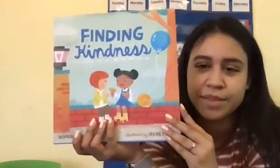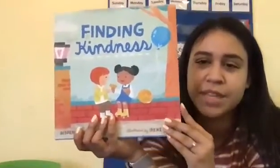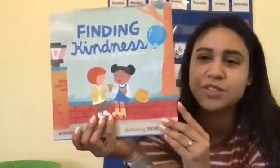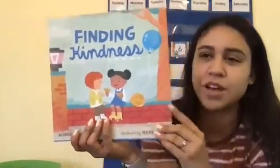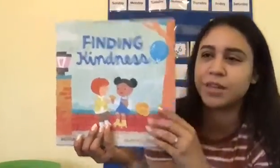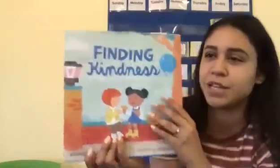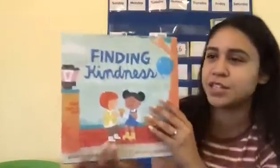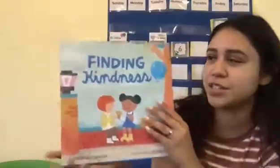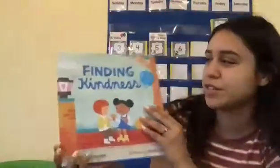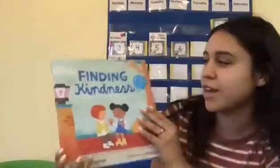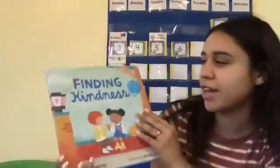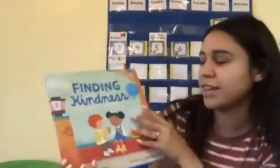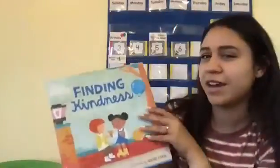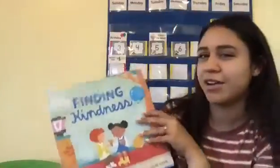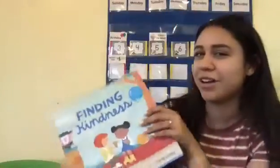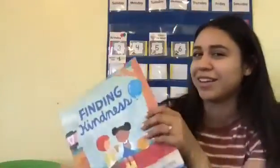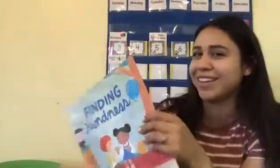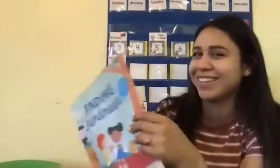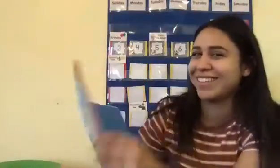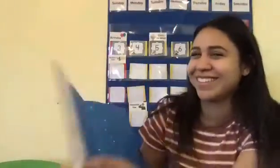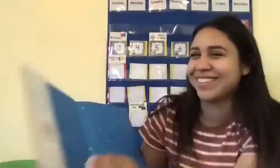They draw the pictures, you're right. I think I heard Marley.